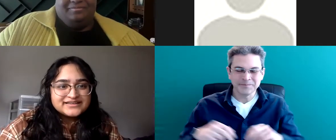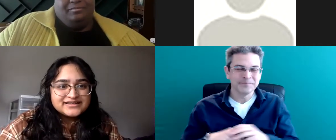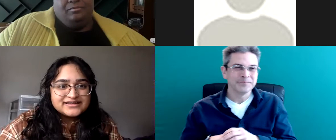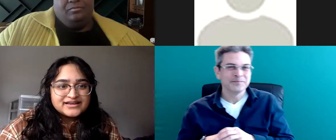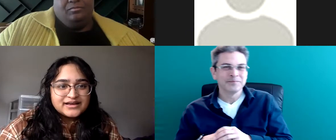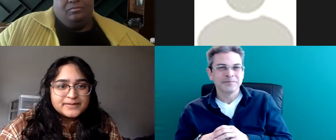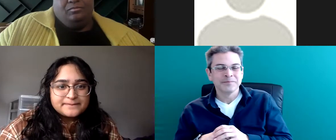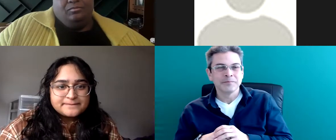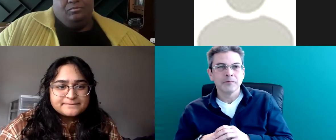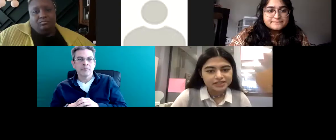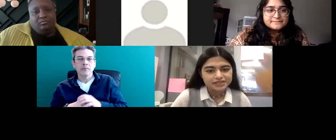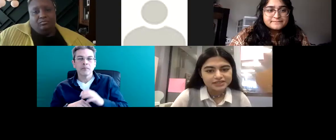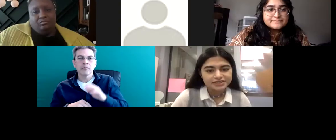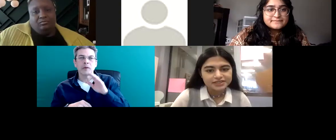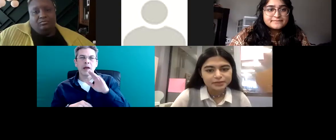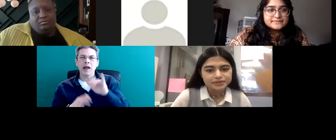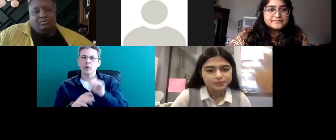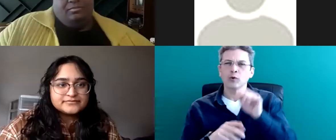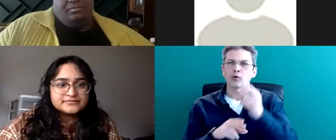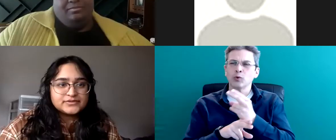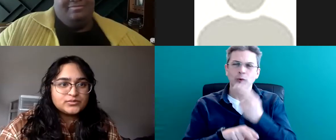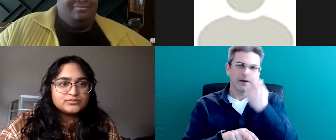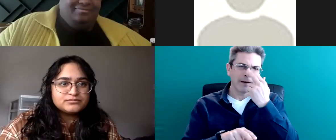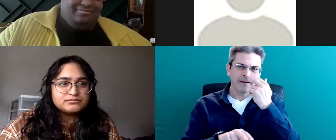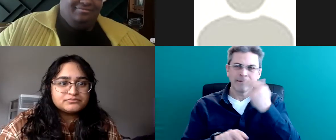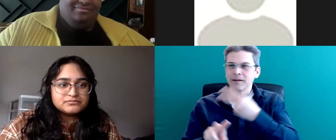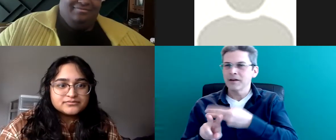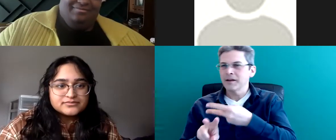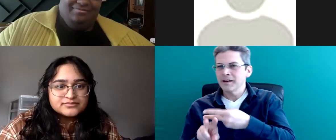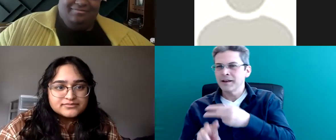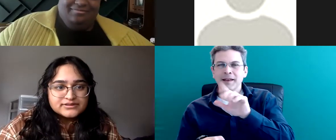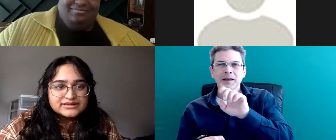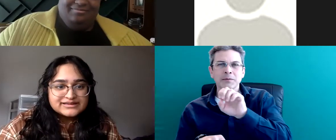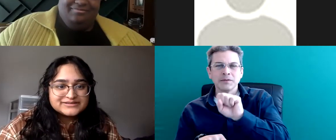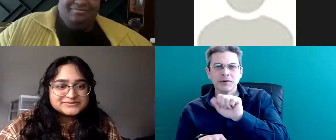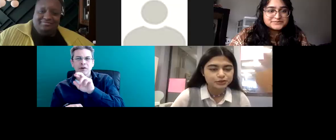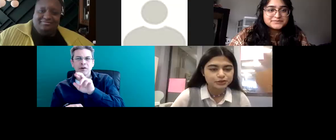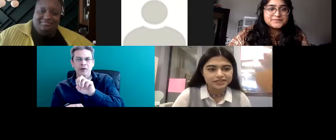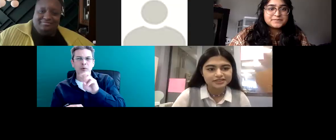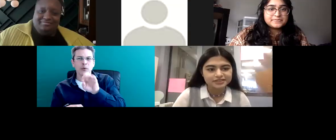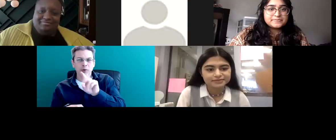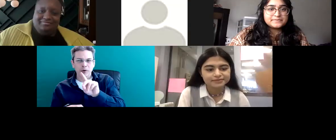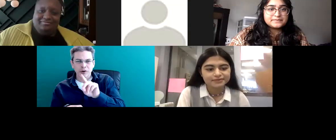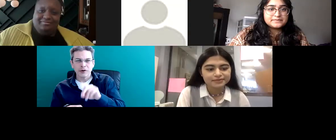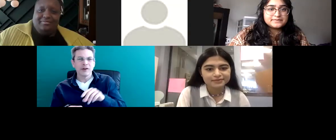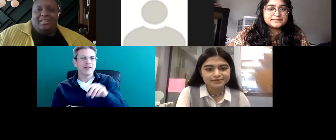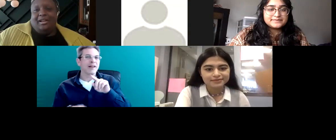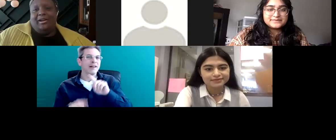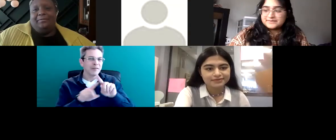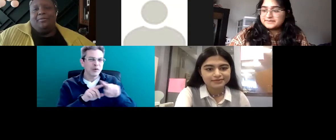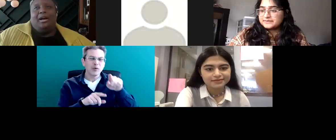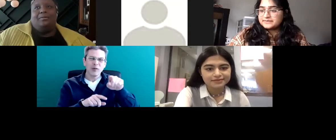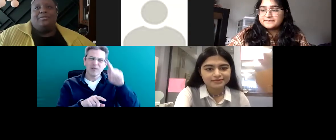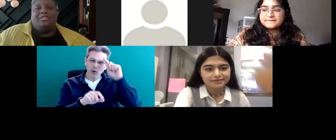about how do you use humor and hashtags such as Abled or Weird and as tools to actualize resistance and social change?